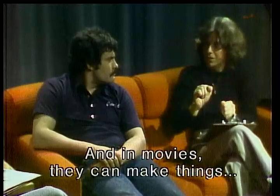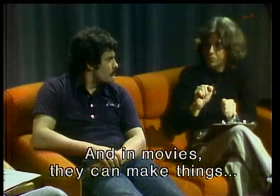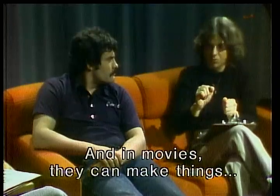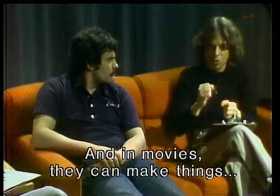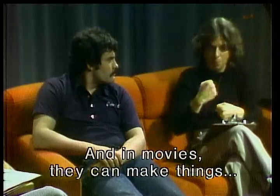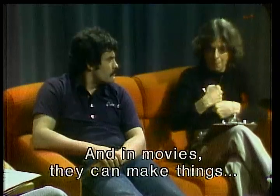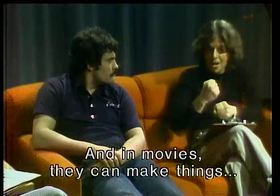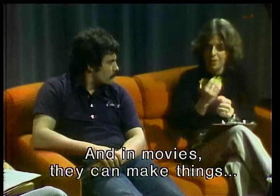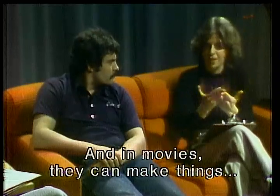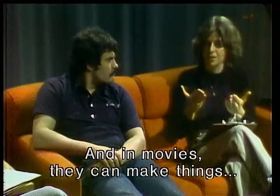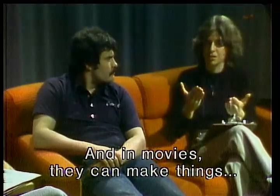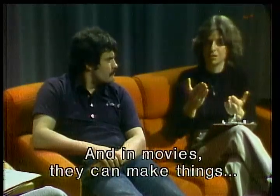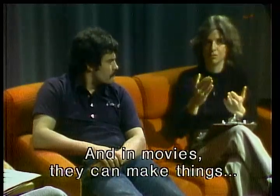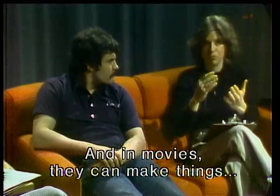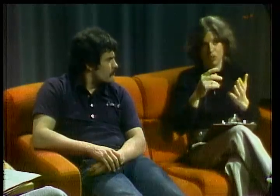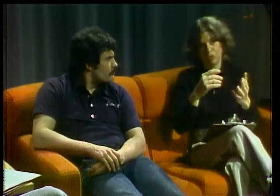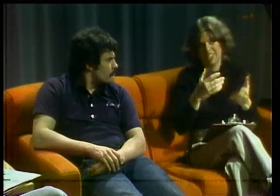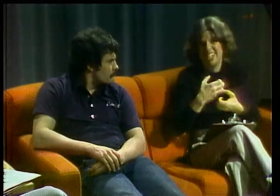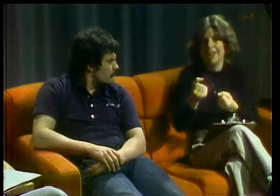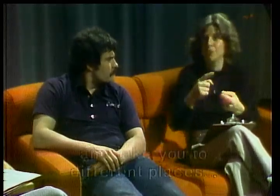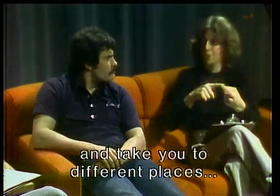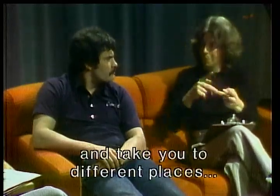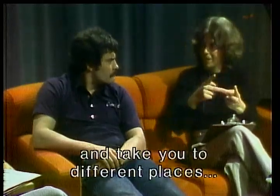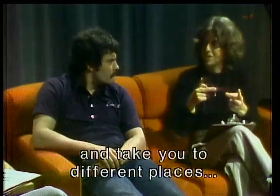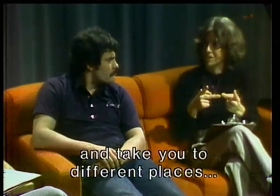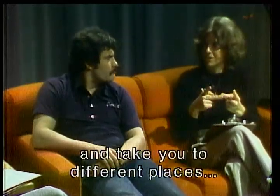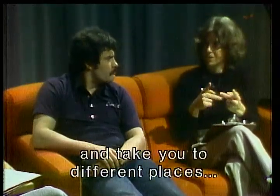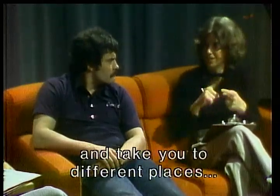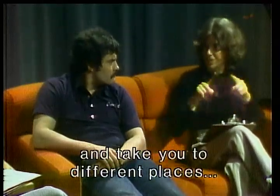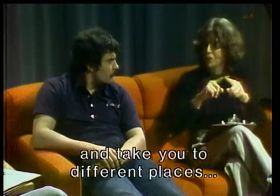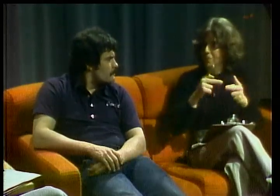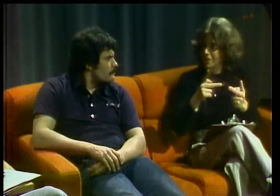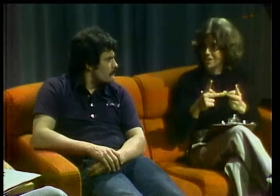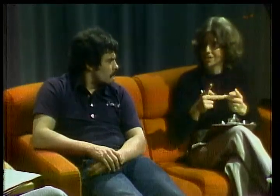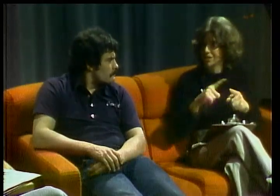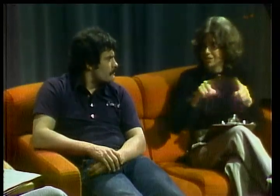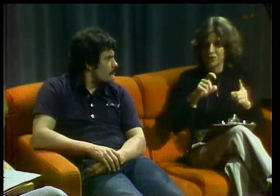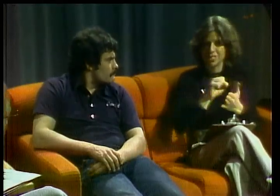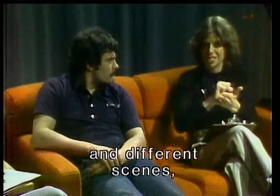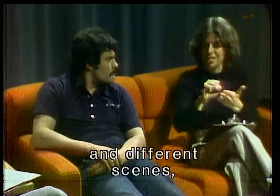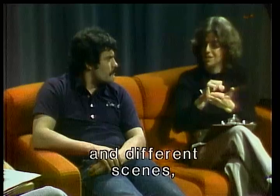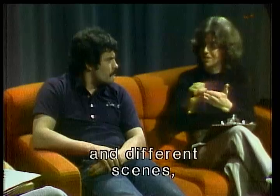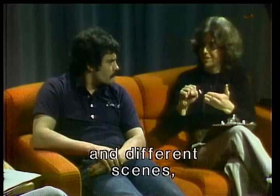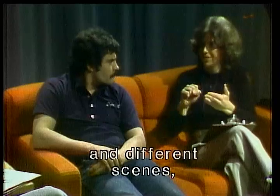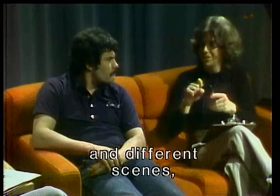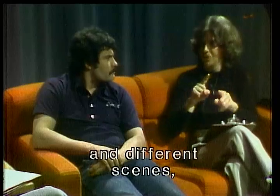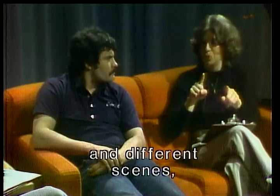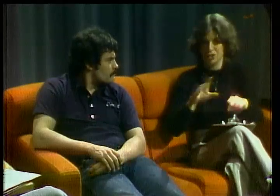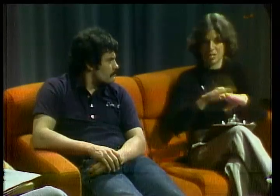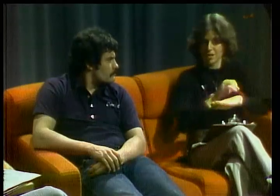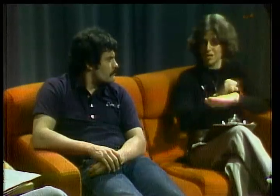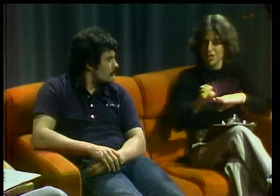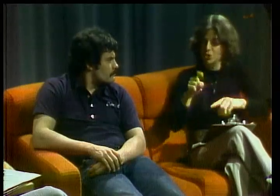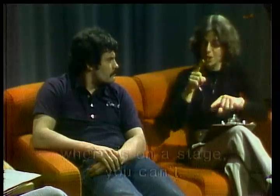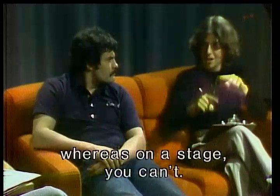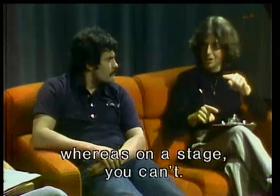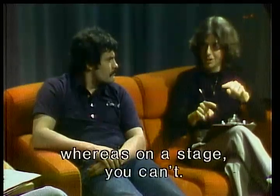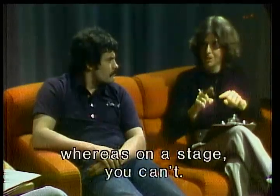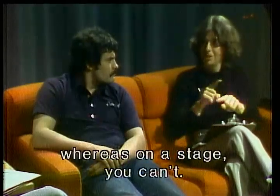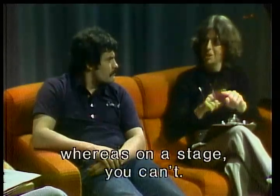you know, make things and, you know, take you to places, different places and different scenes, whereas on stage you can't. But